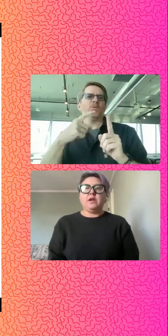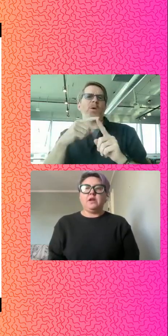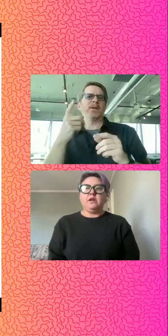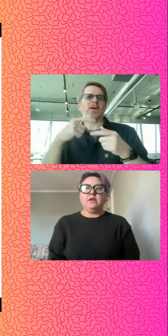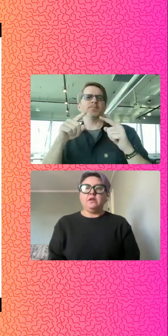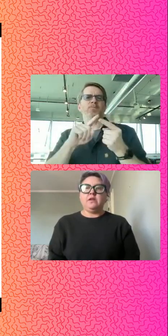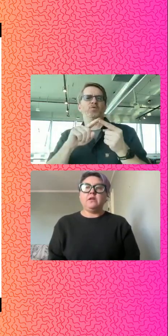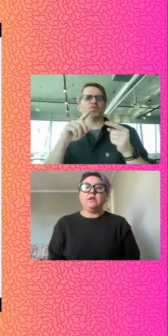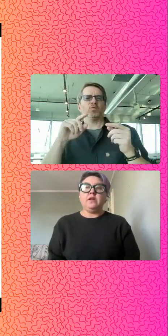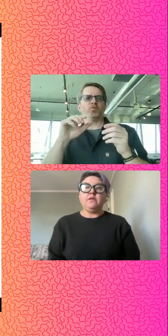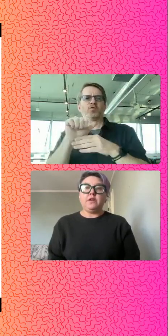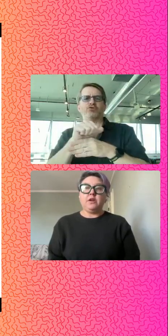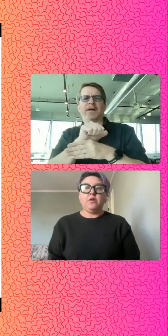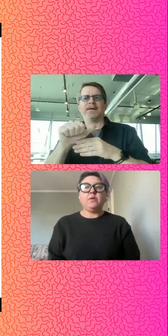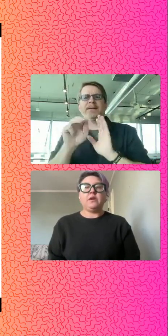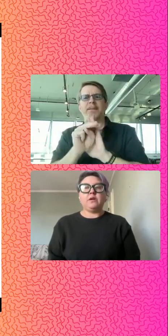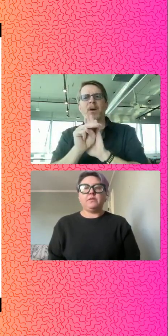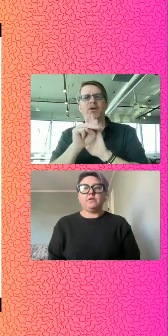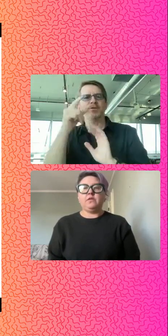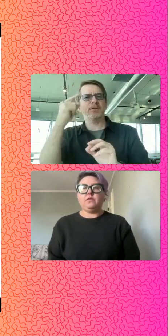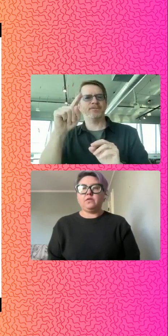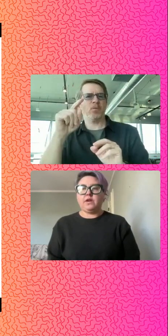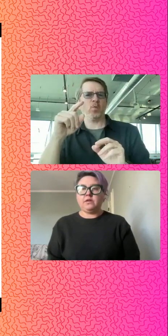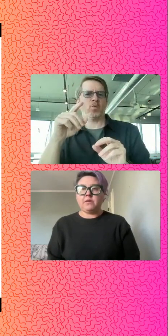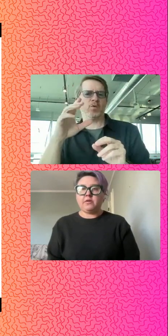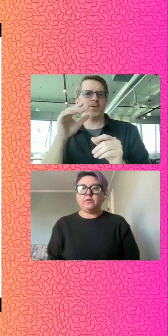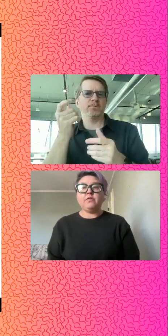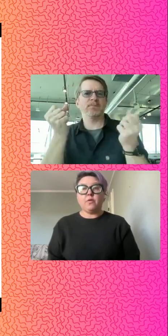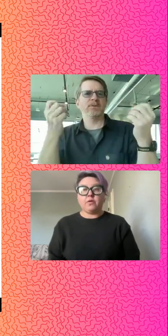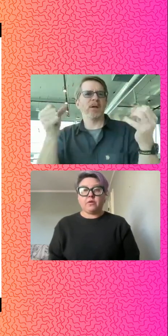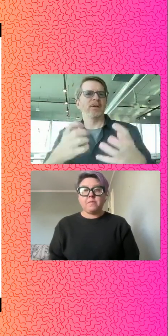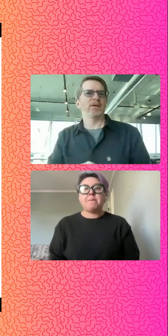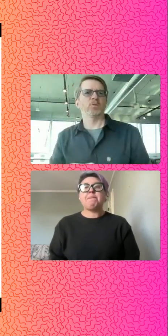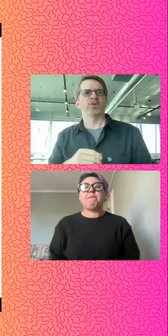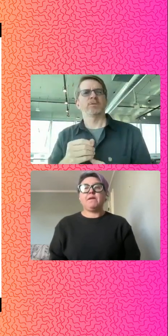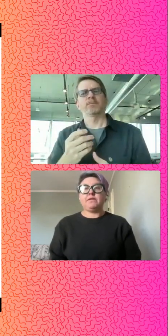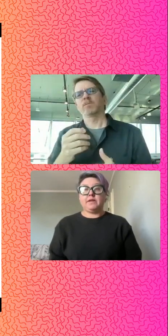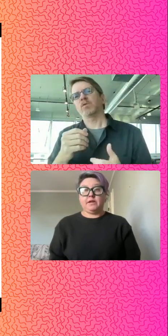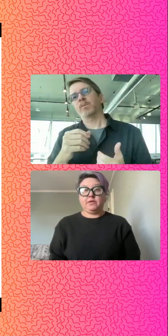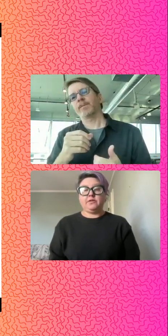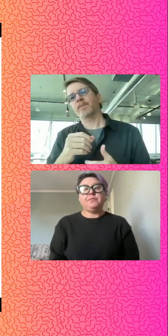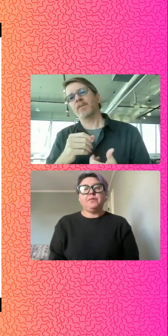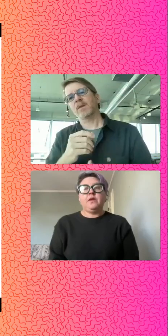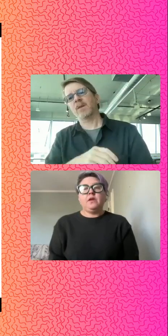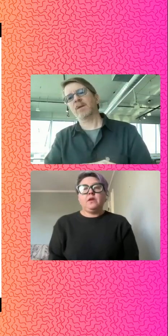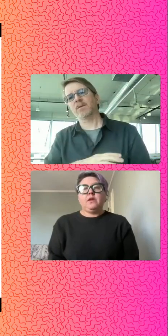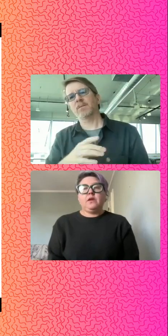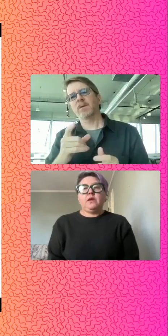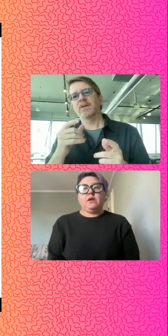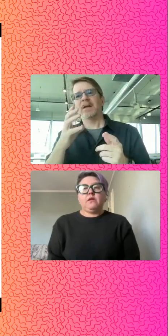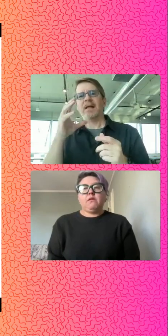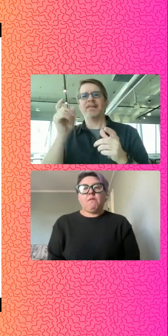be in the video when it comes to training the model for sign language.